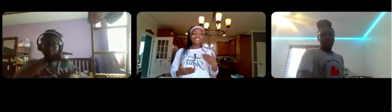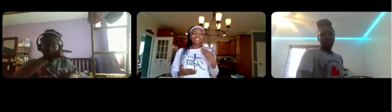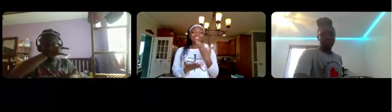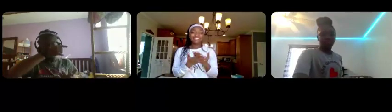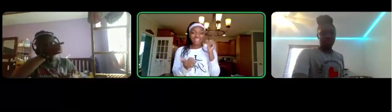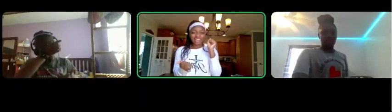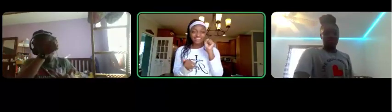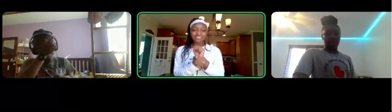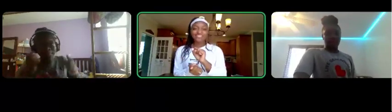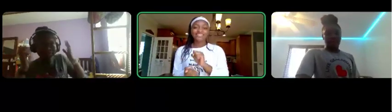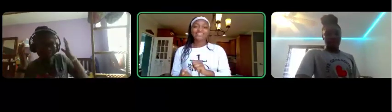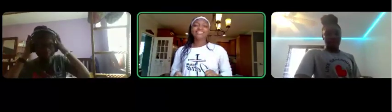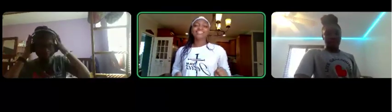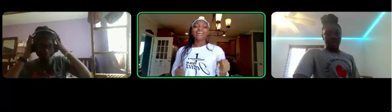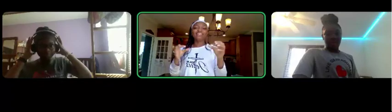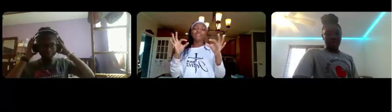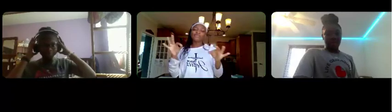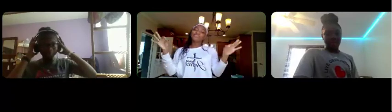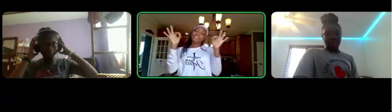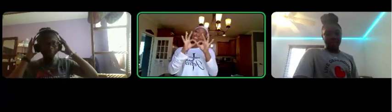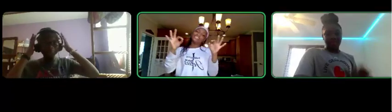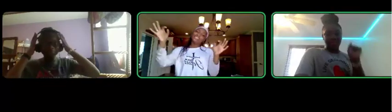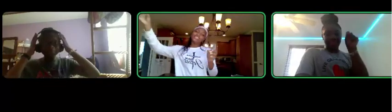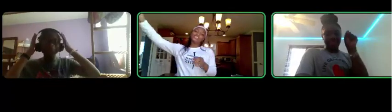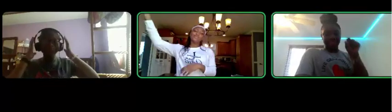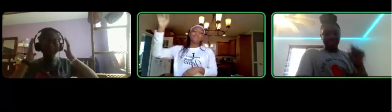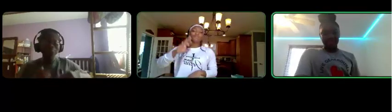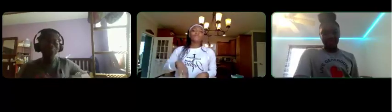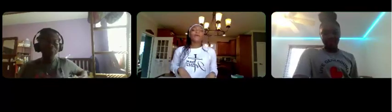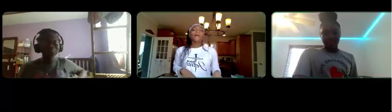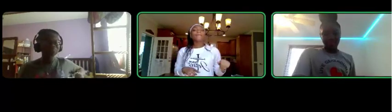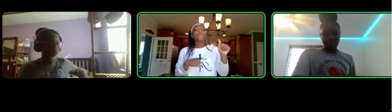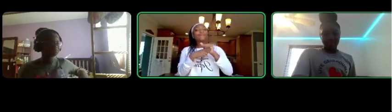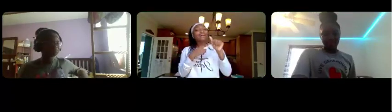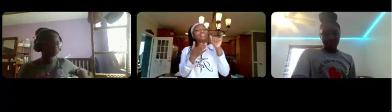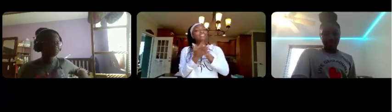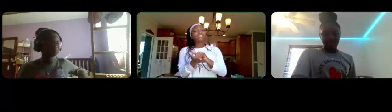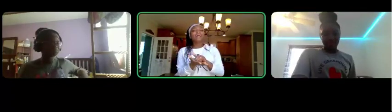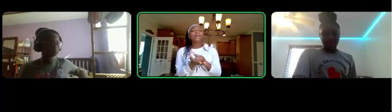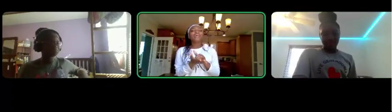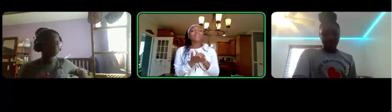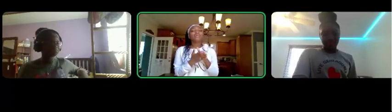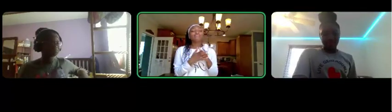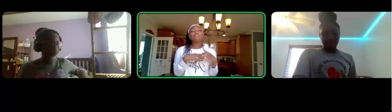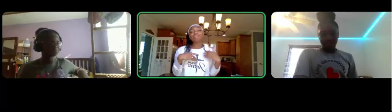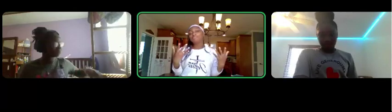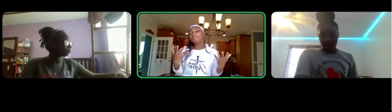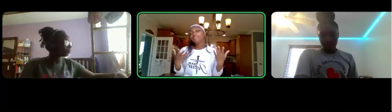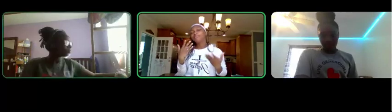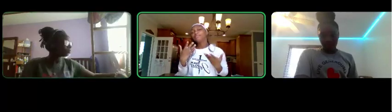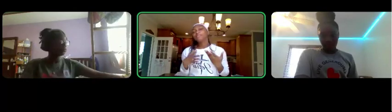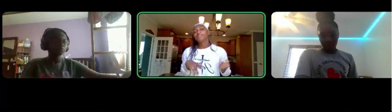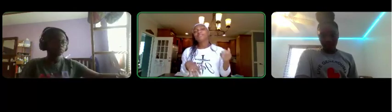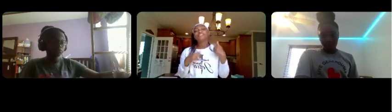Good job. Yeah, that was perfect. So practice that, and maybe we'll do